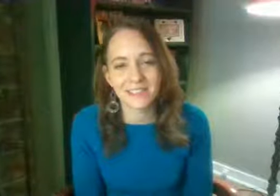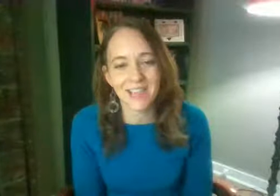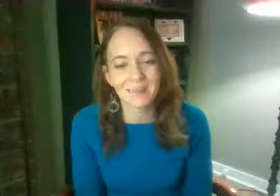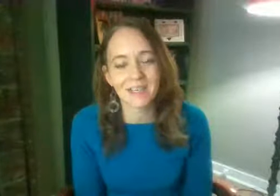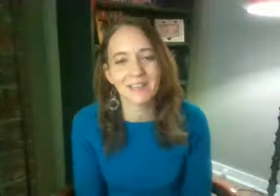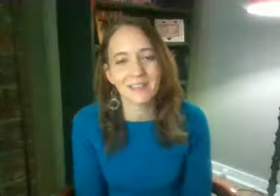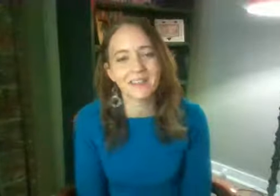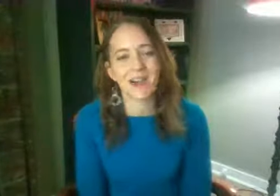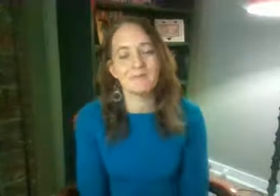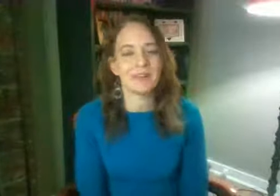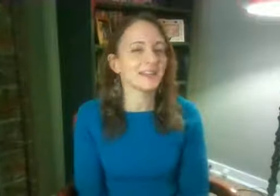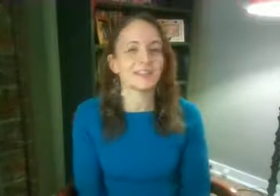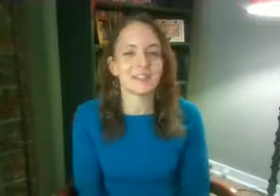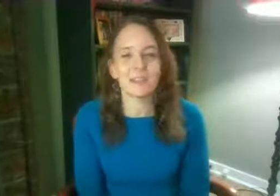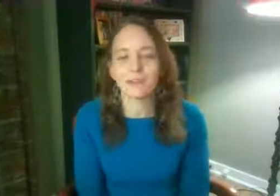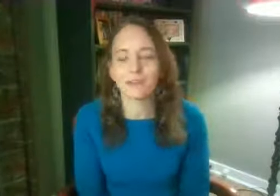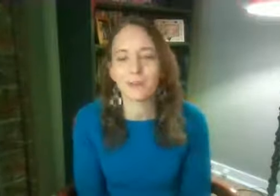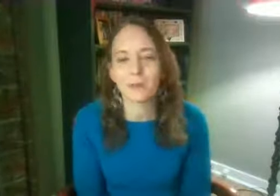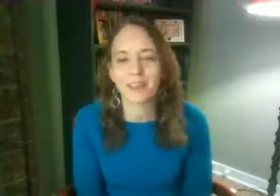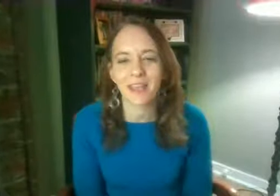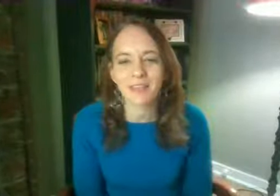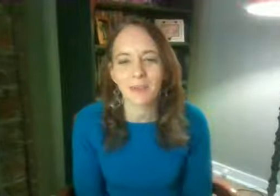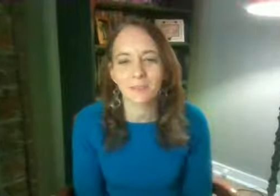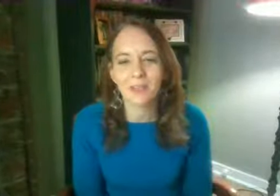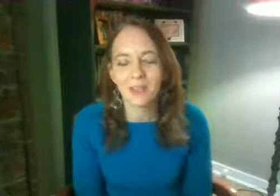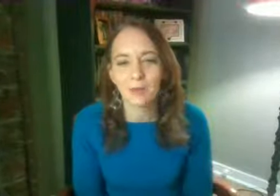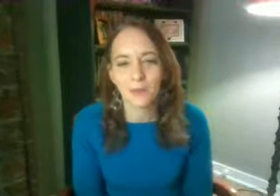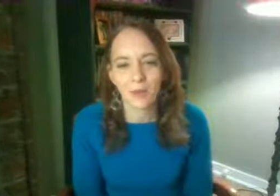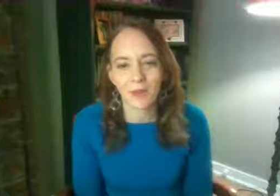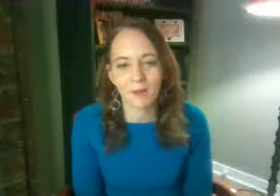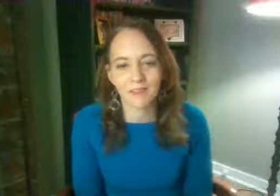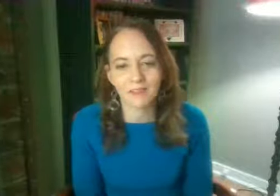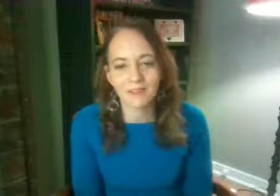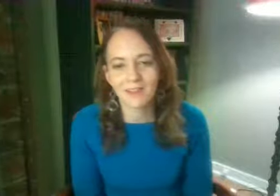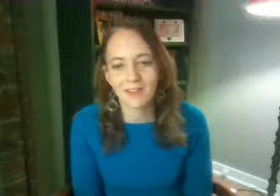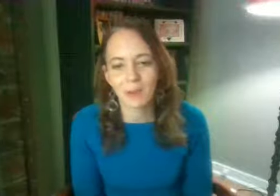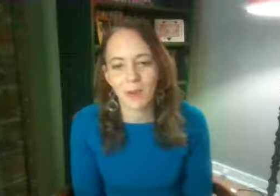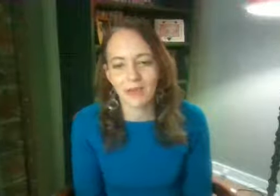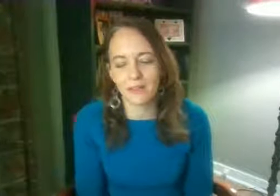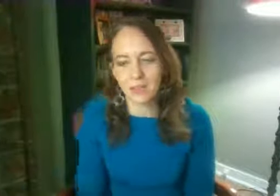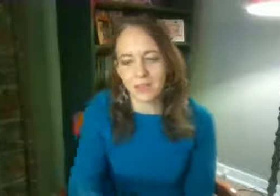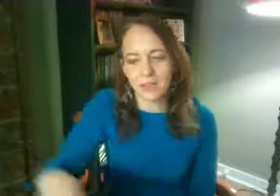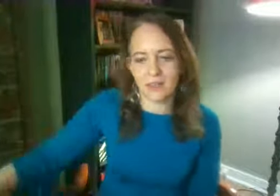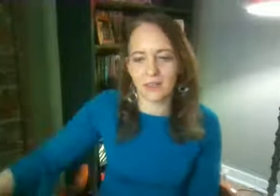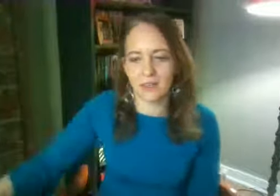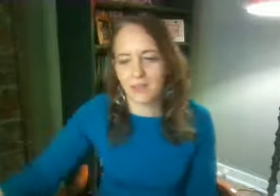doing? I'm going to give a minute or so for everyone to catch up before we get rolling. But if you're here,